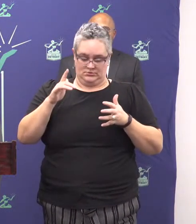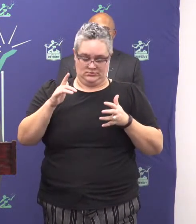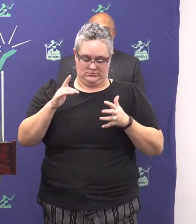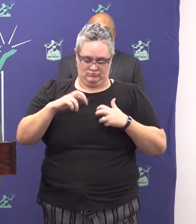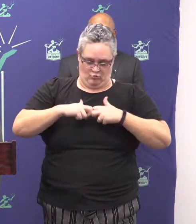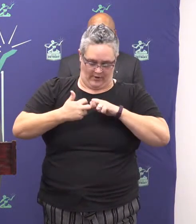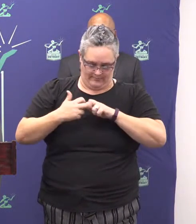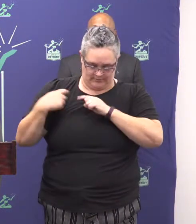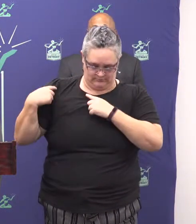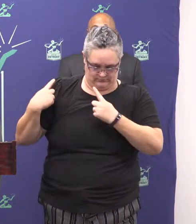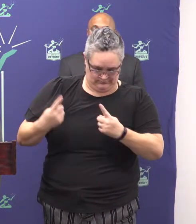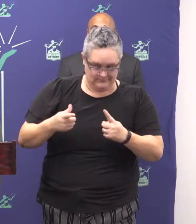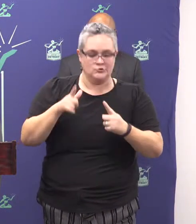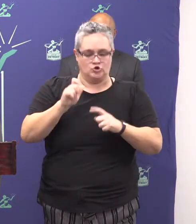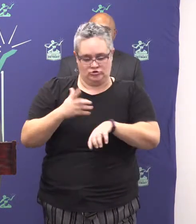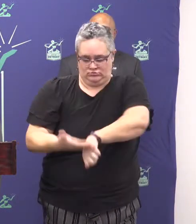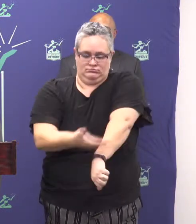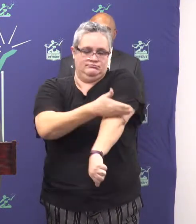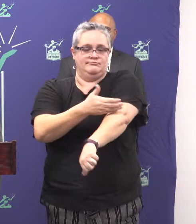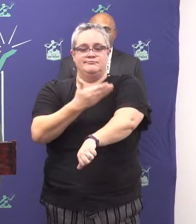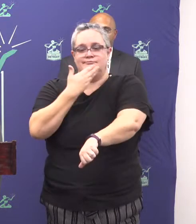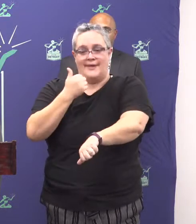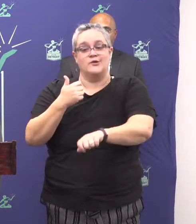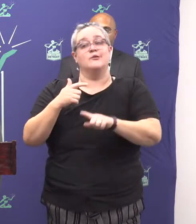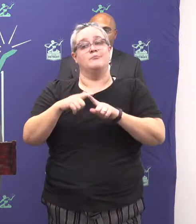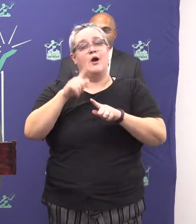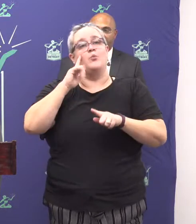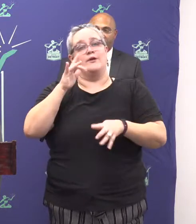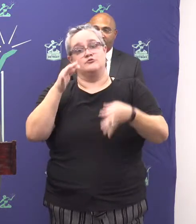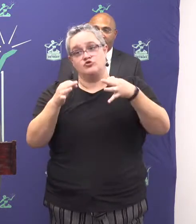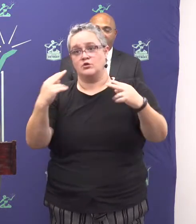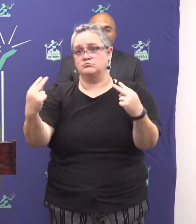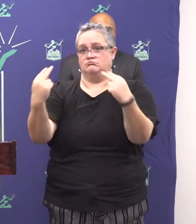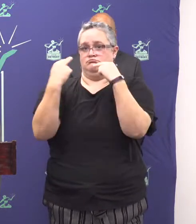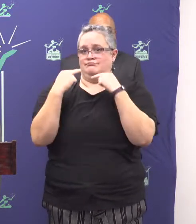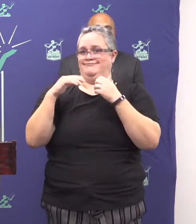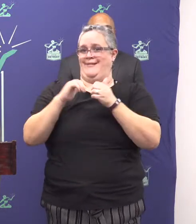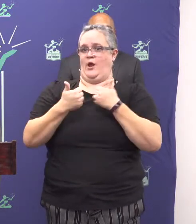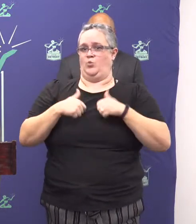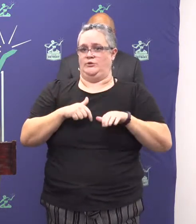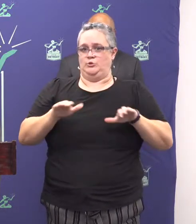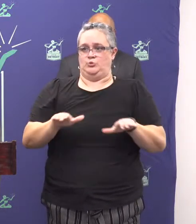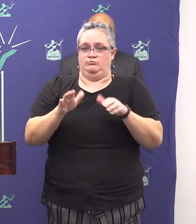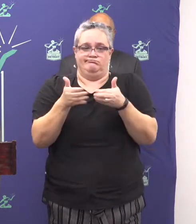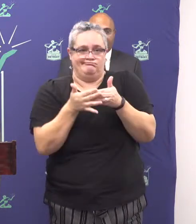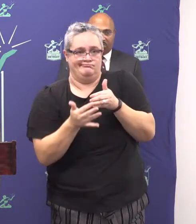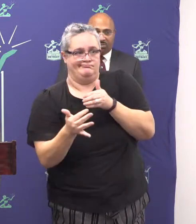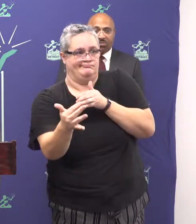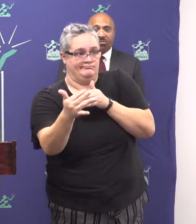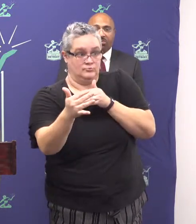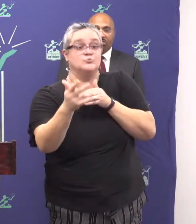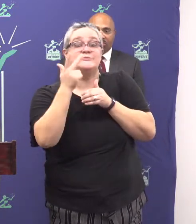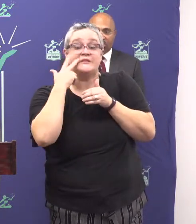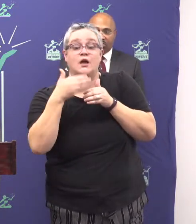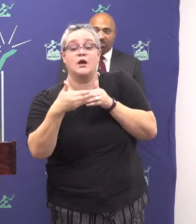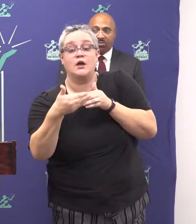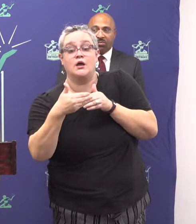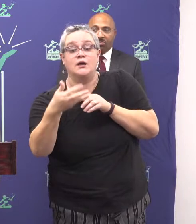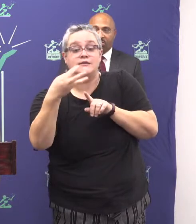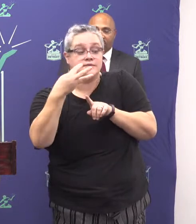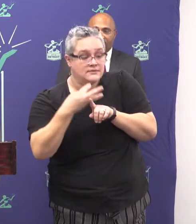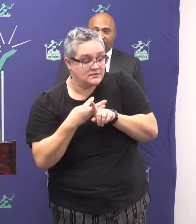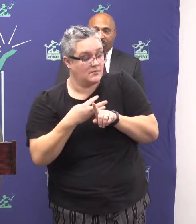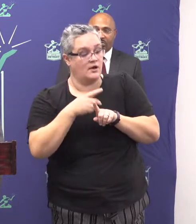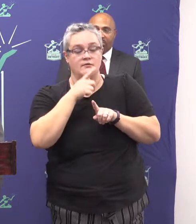But we're going to be judged on how we do going forward. And I think you're going to see in 6 months not just